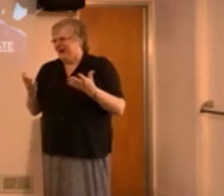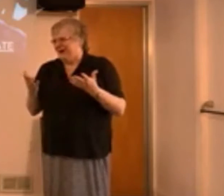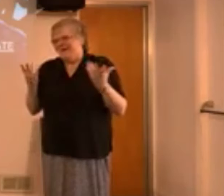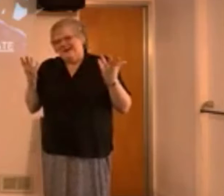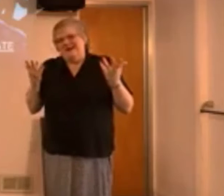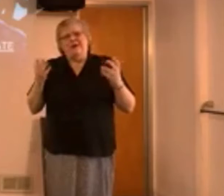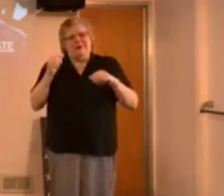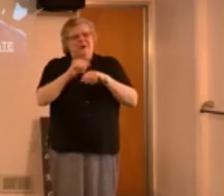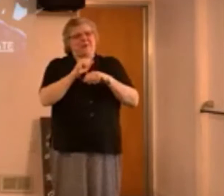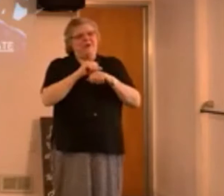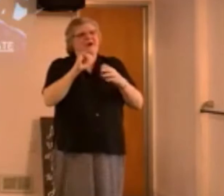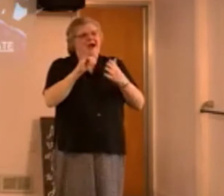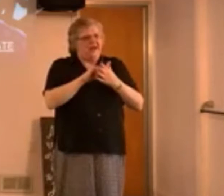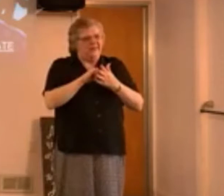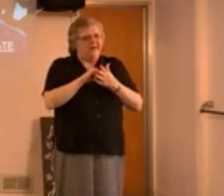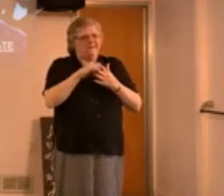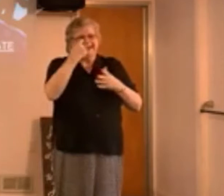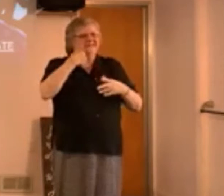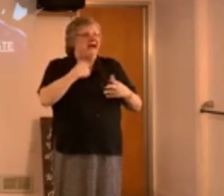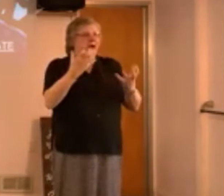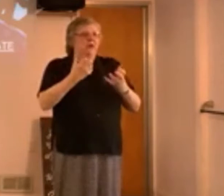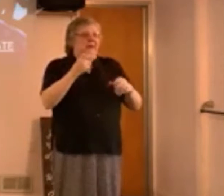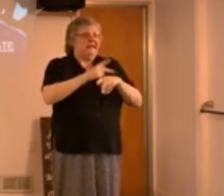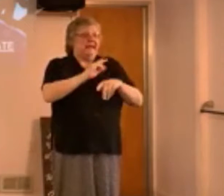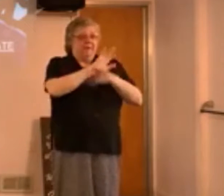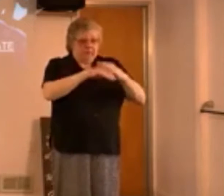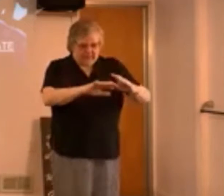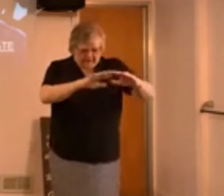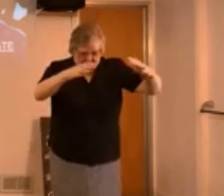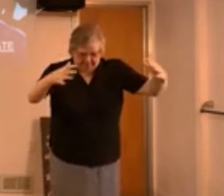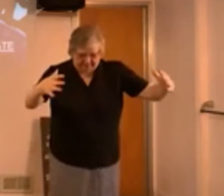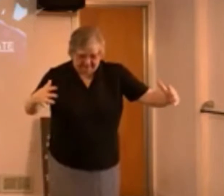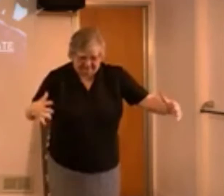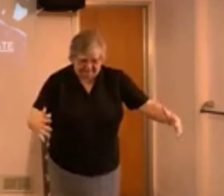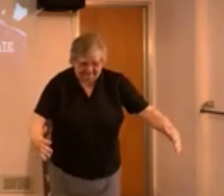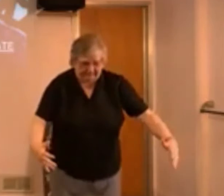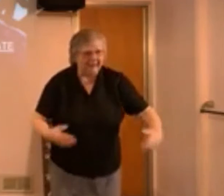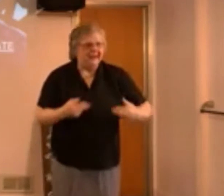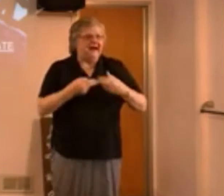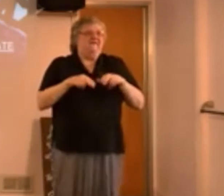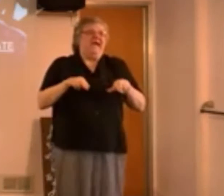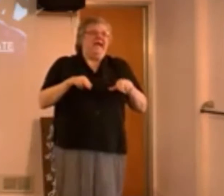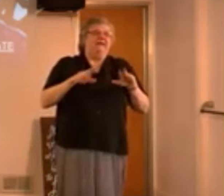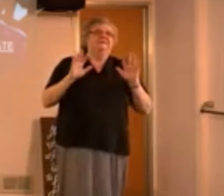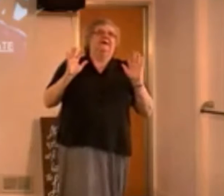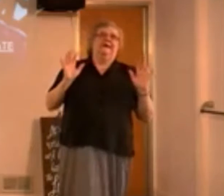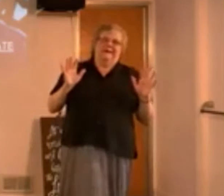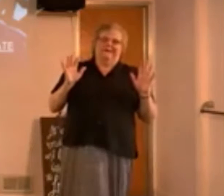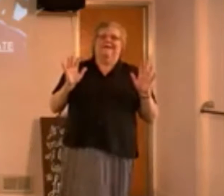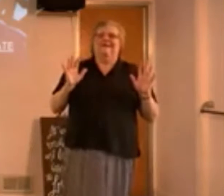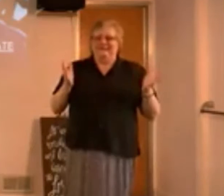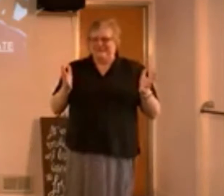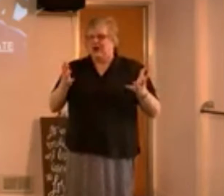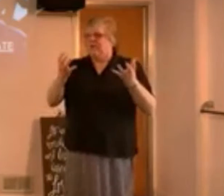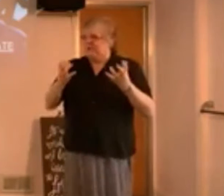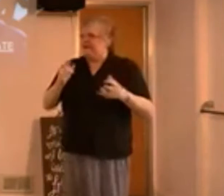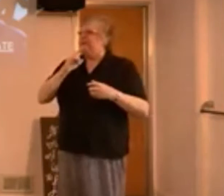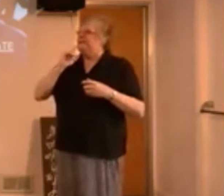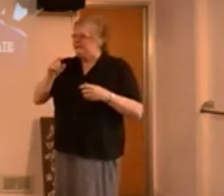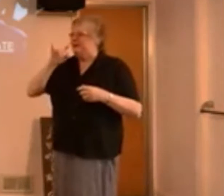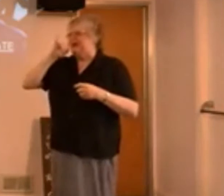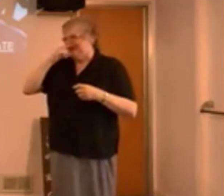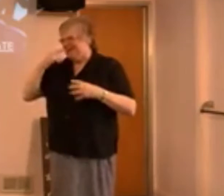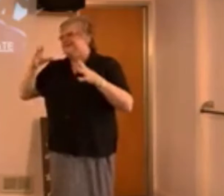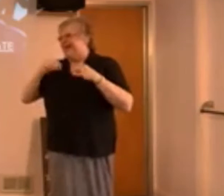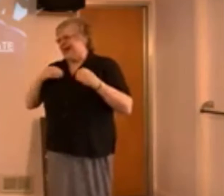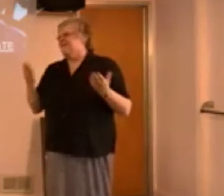going to work on that, do it as virtually as we can. We just want to do something for the kids who had to not do so many things